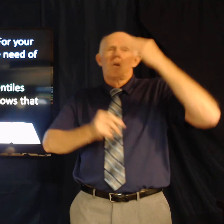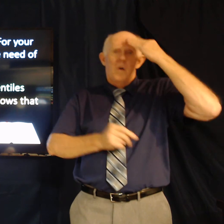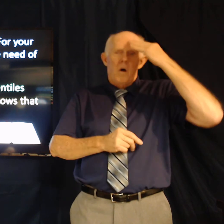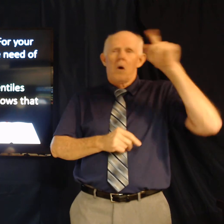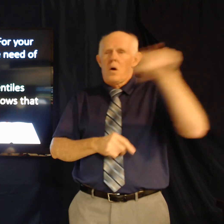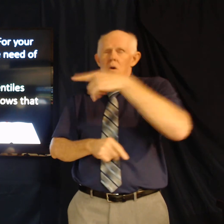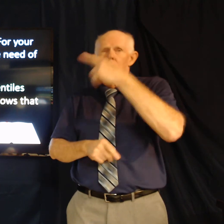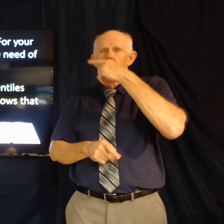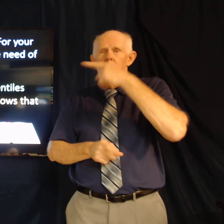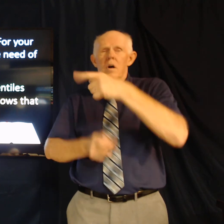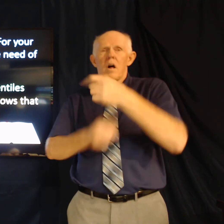but we were not His.